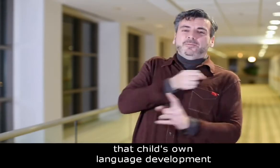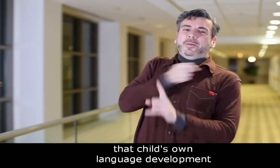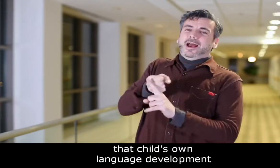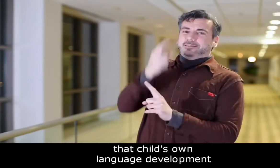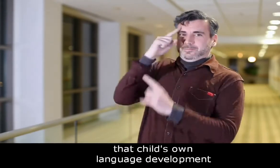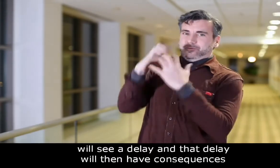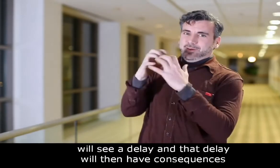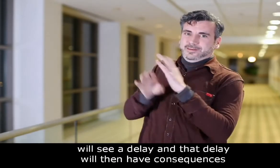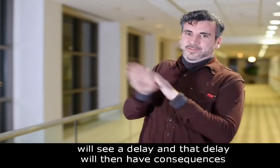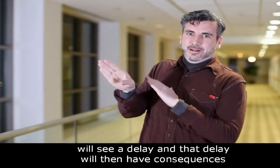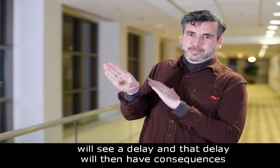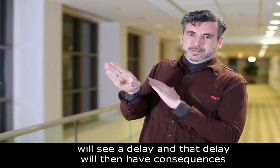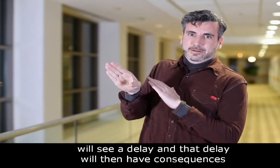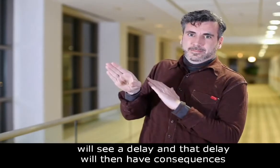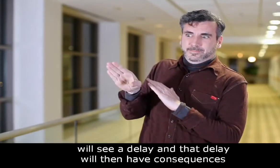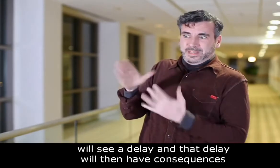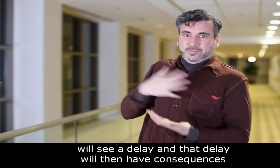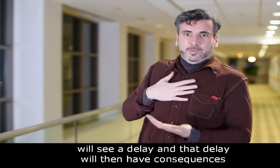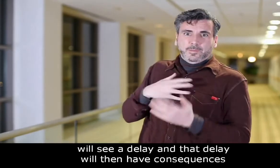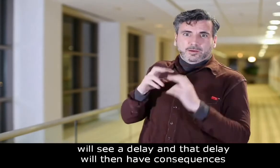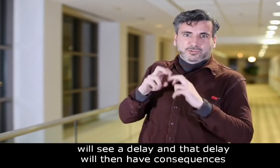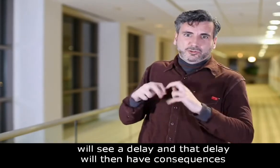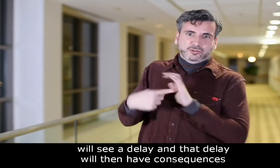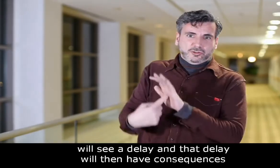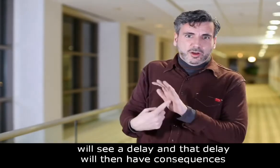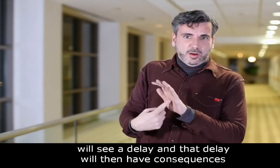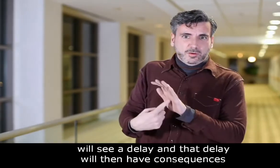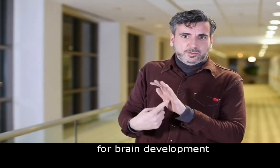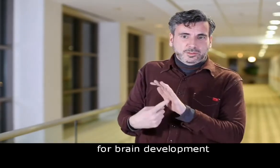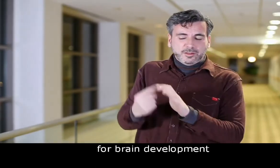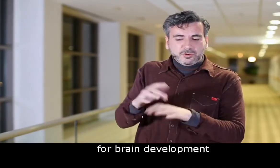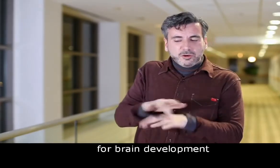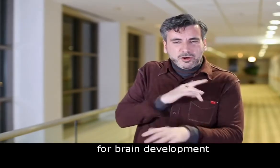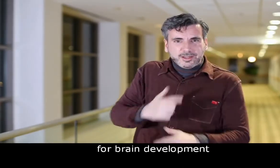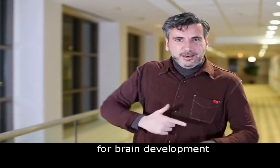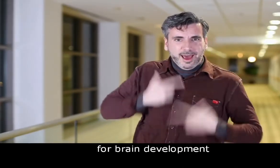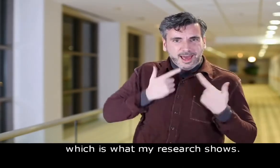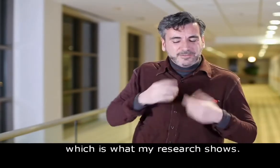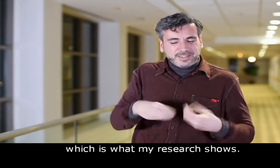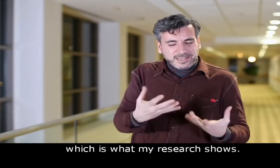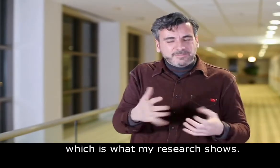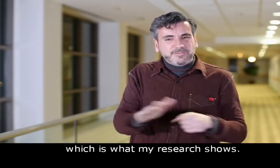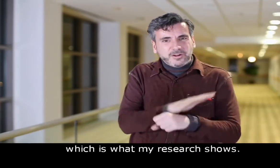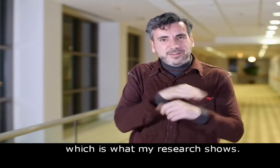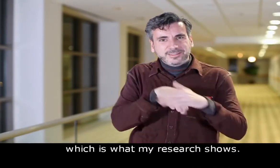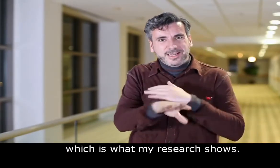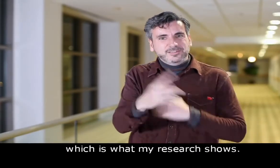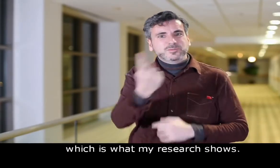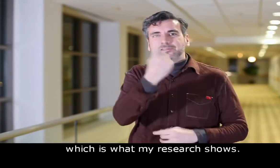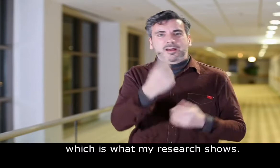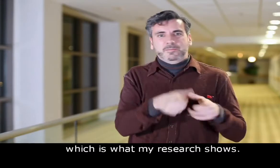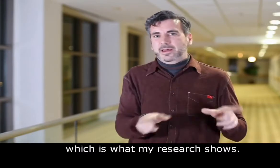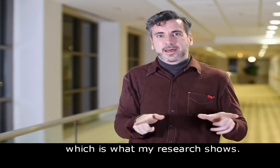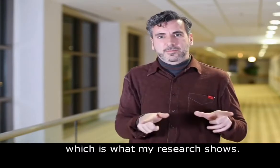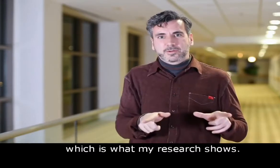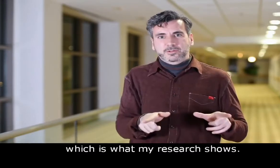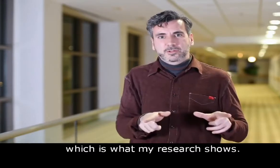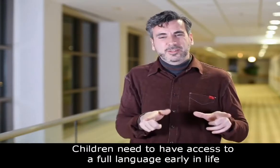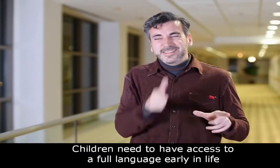will see a delay, and that delay will then have consequences for brain development, which is what my research shows. Children need to